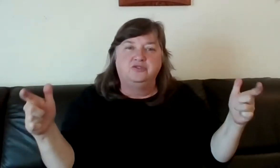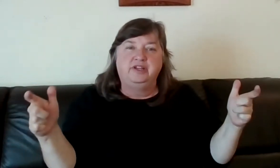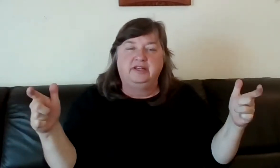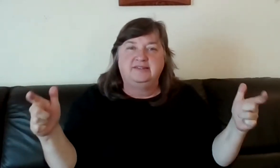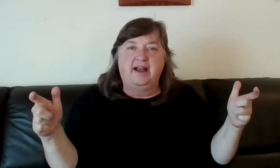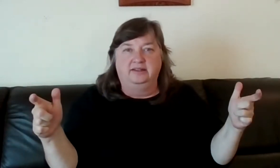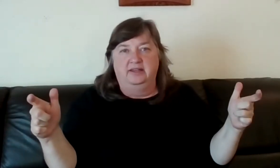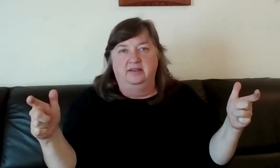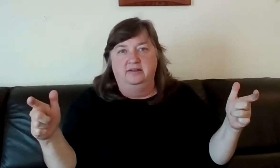measuring it exactly.